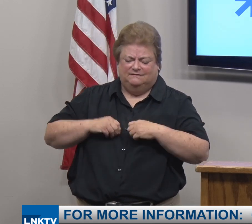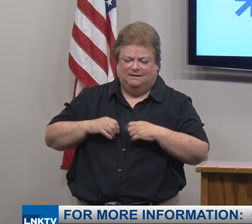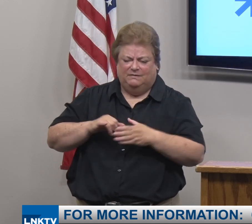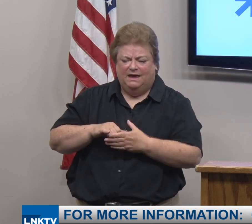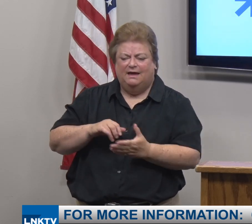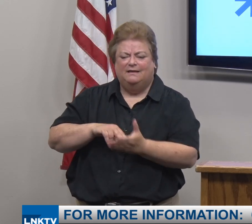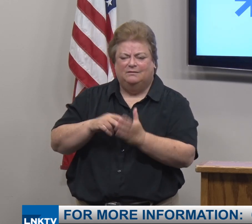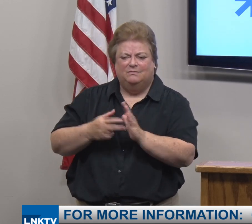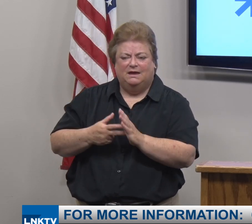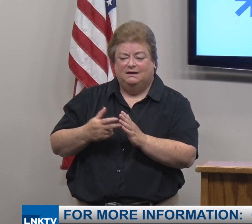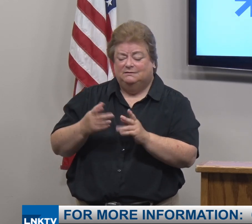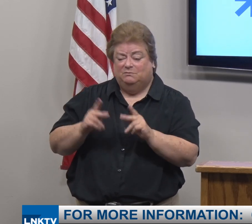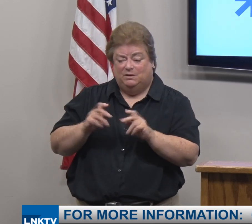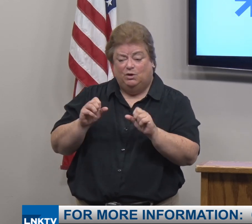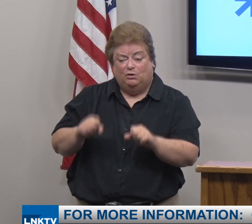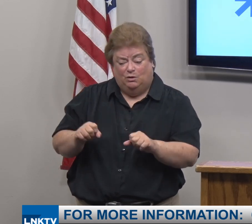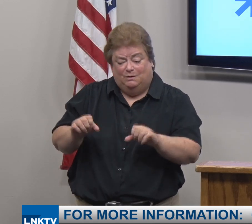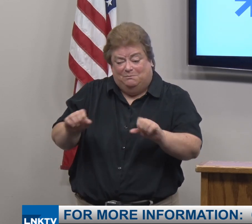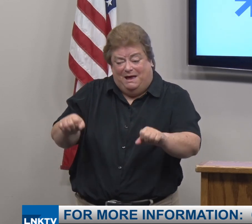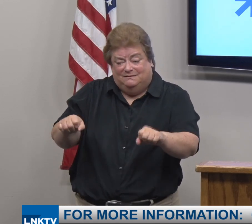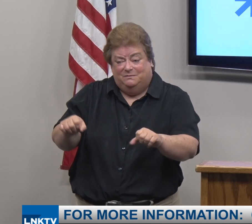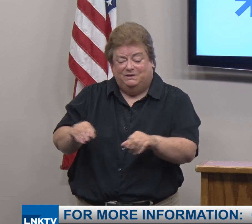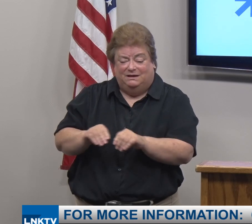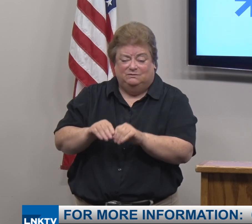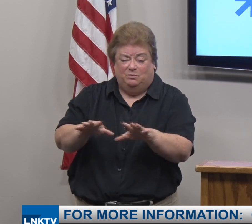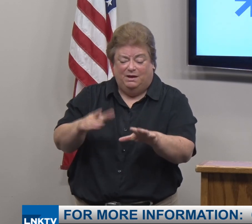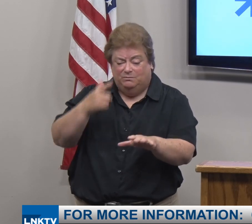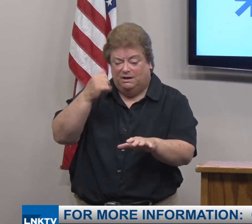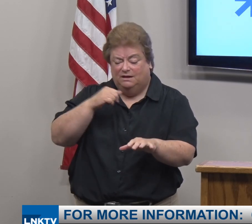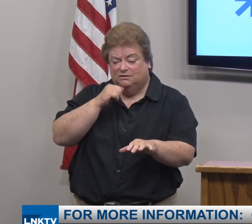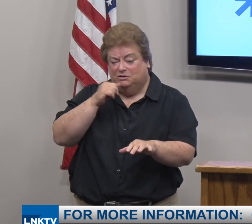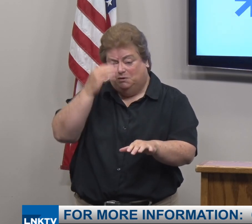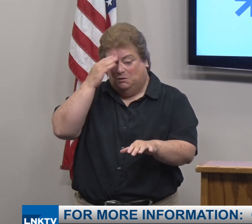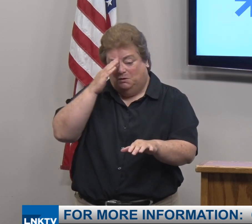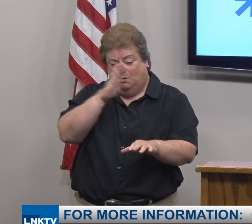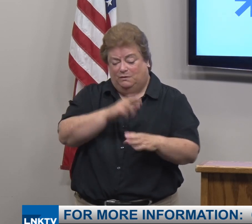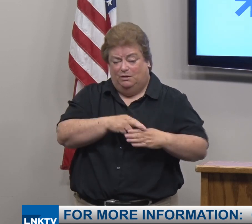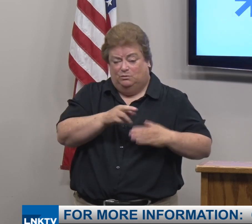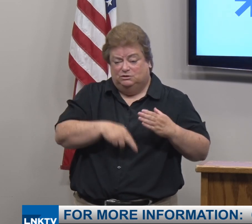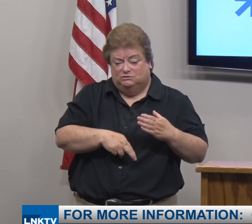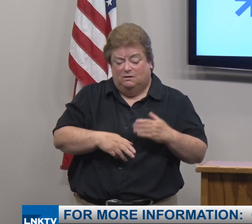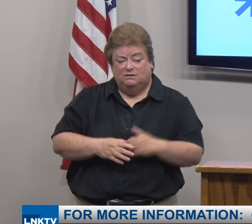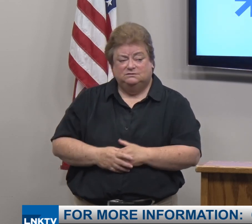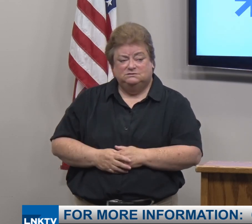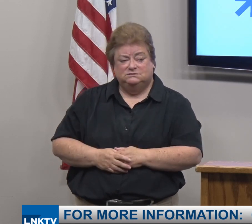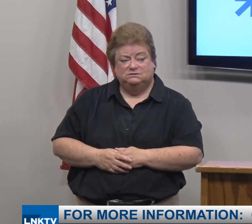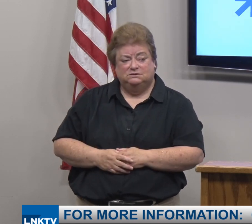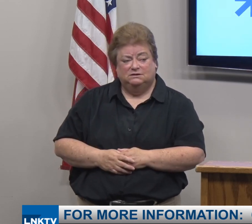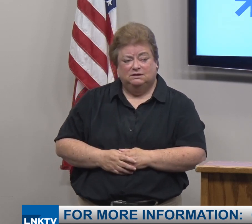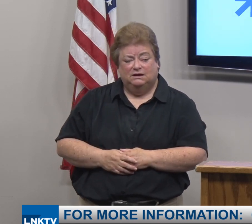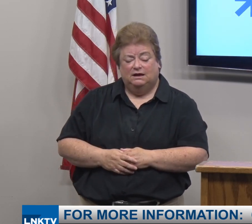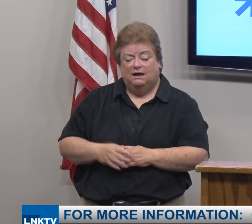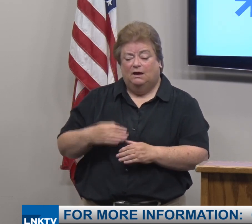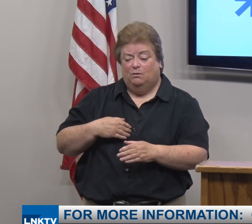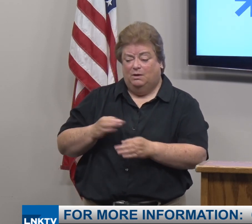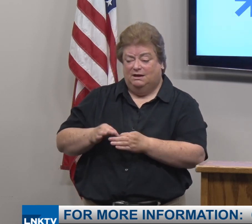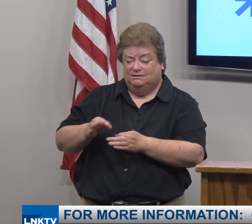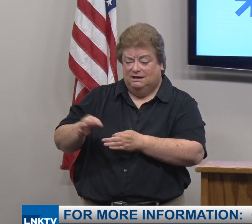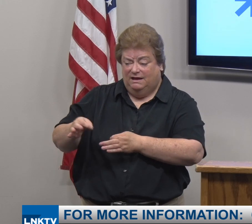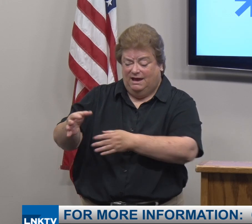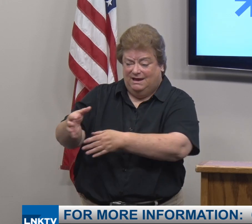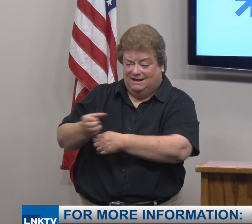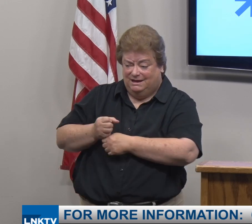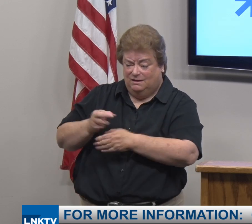people spreading the virus because they don't know the results. As we've noted before, delays in receiving lab